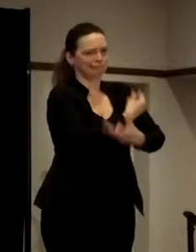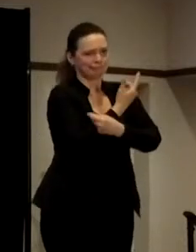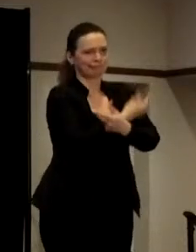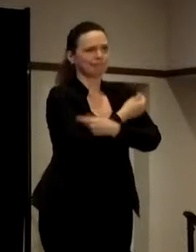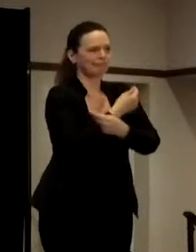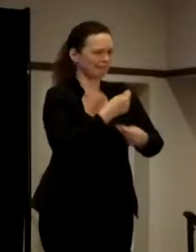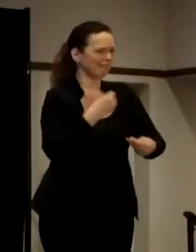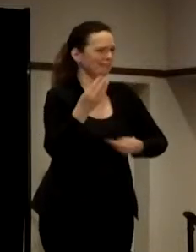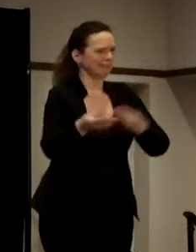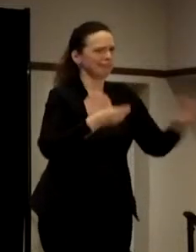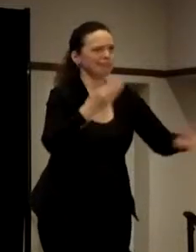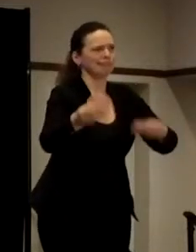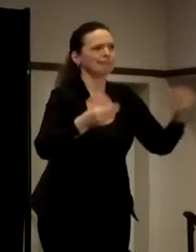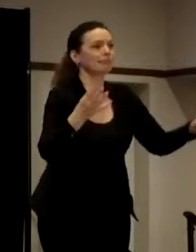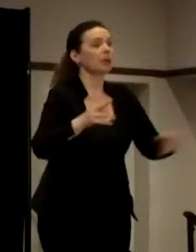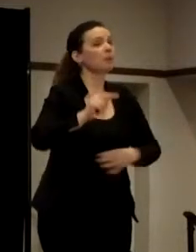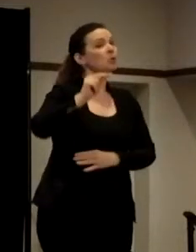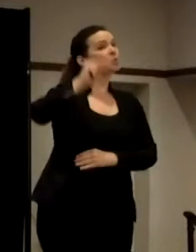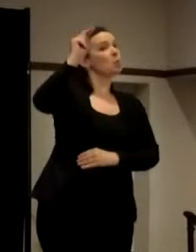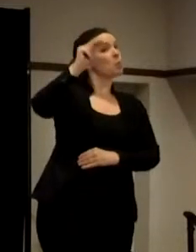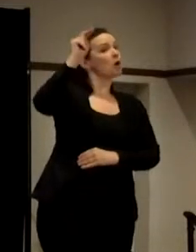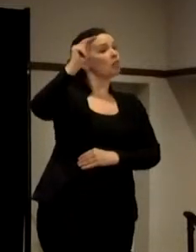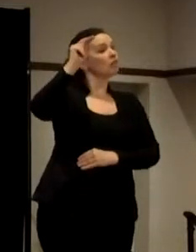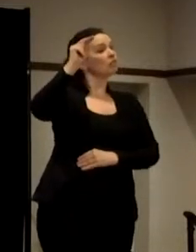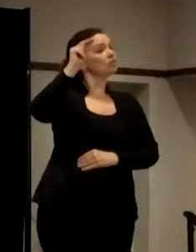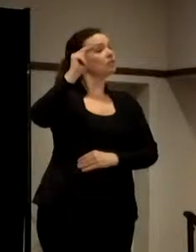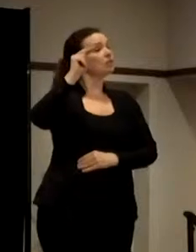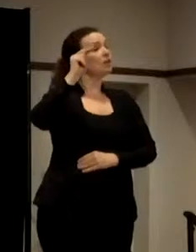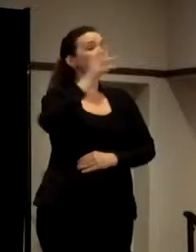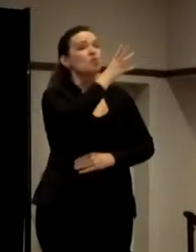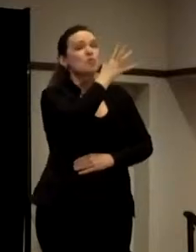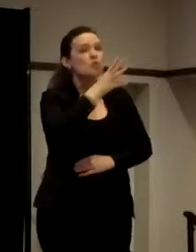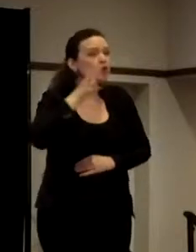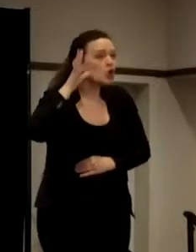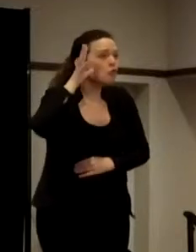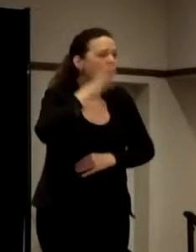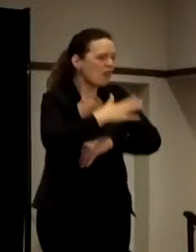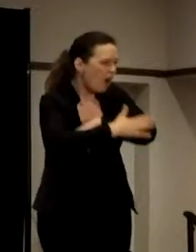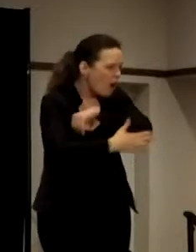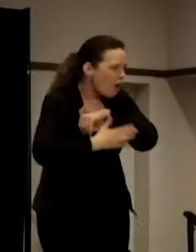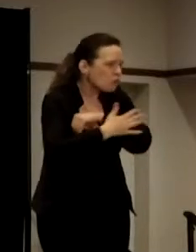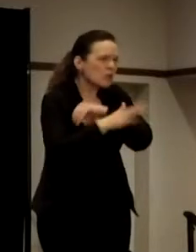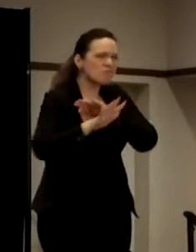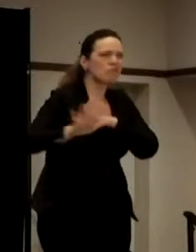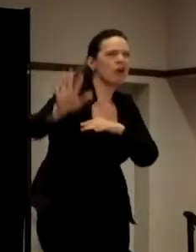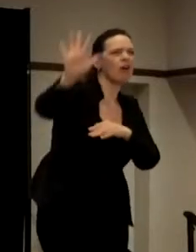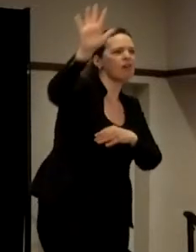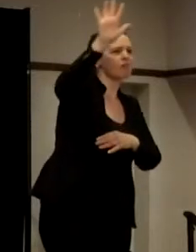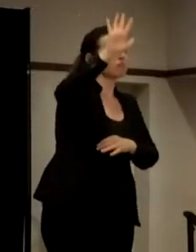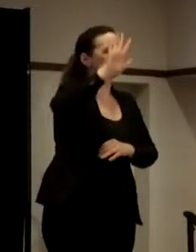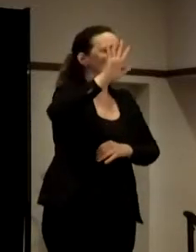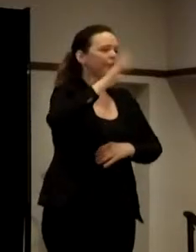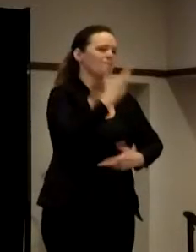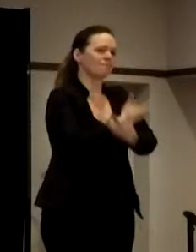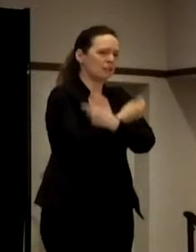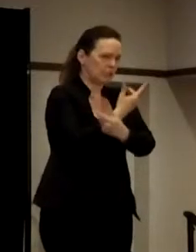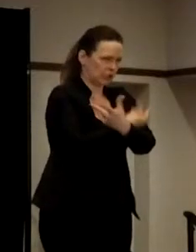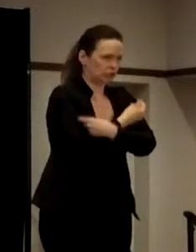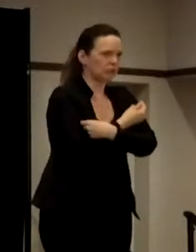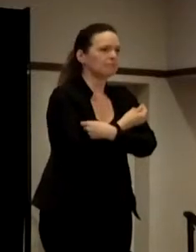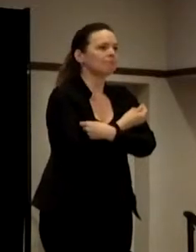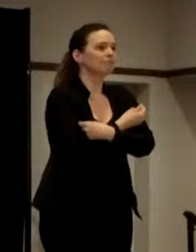state, really our ag workers need to get vaccinated. And so pretty critical that we all eat.